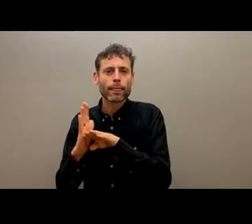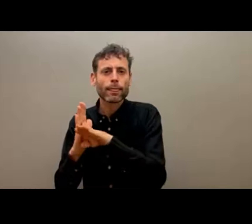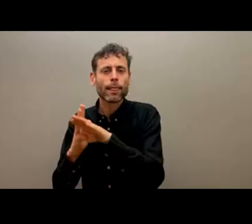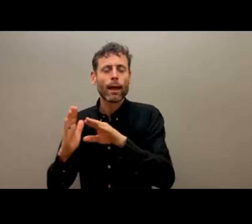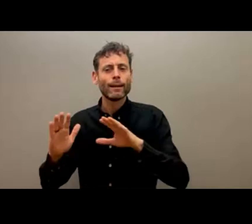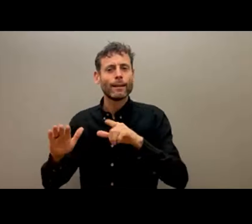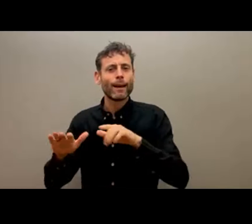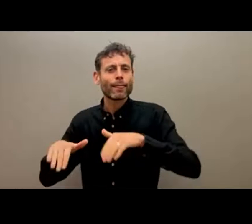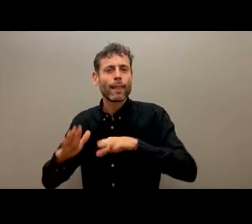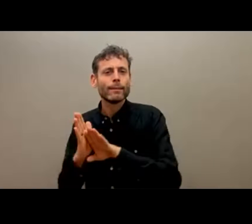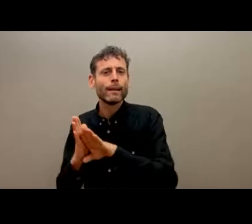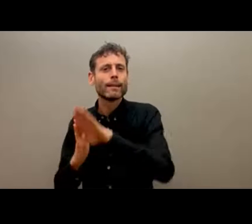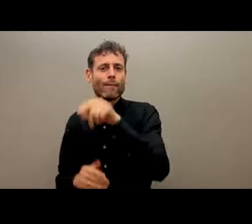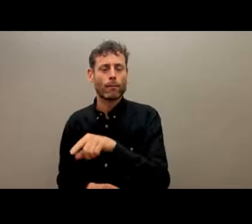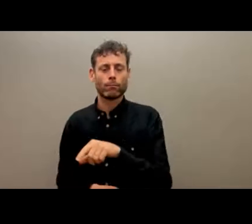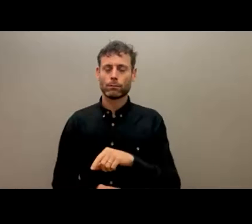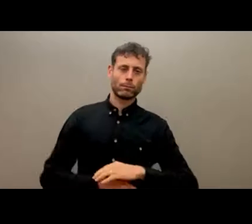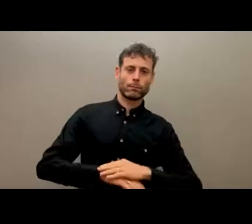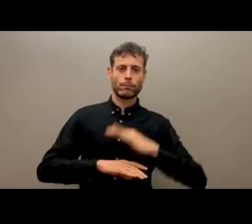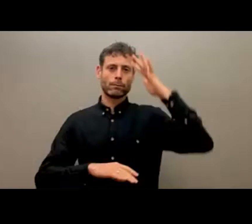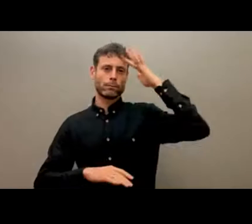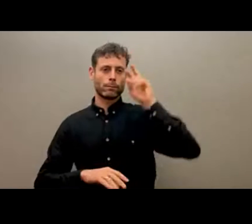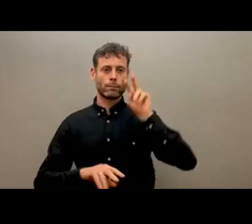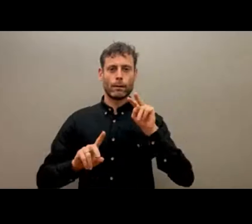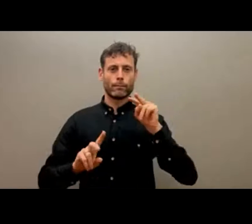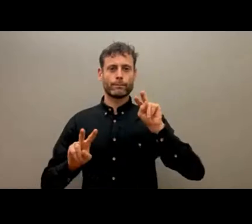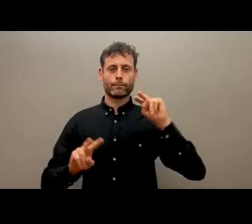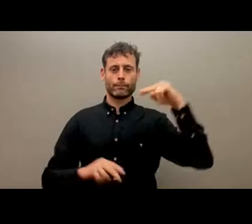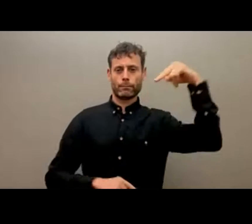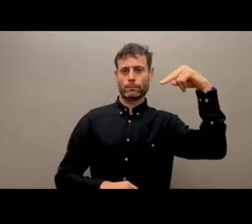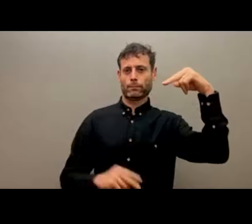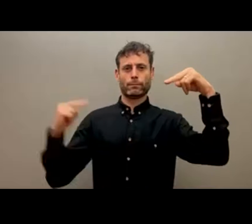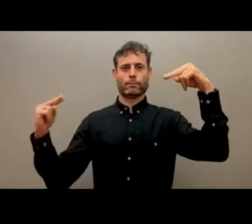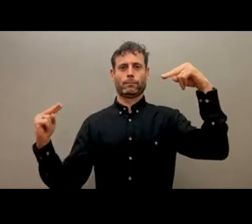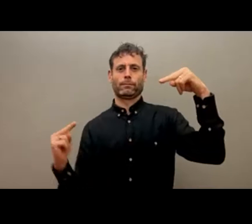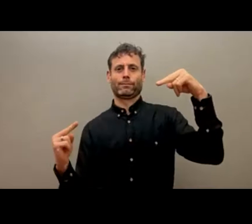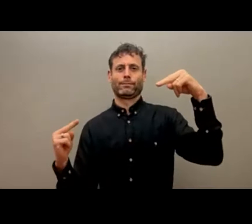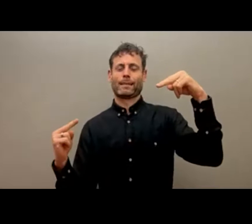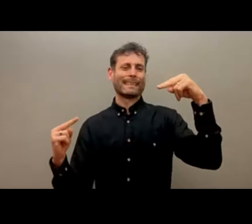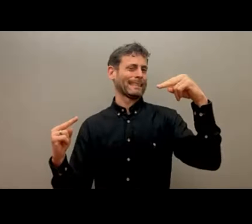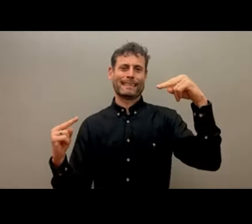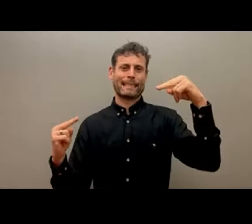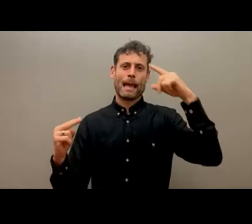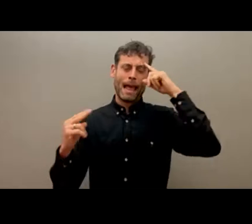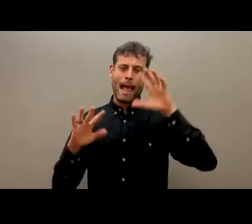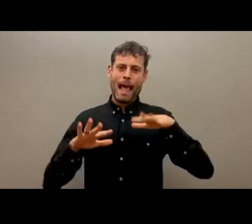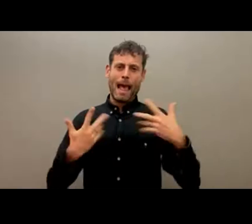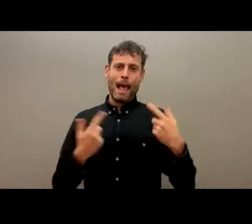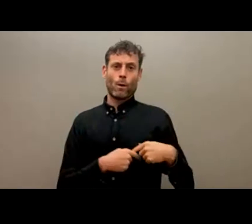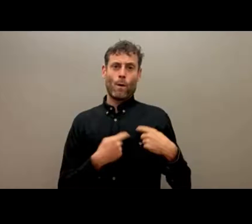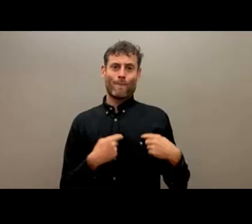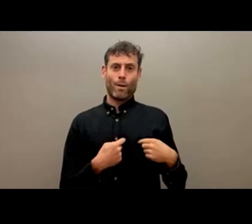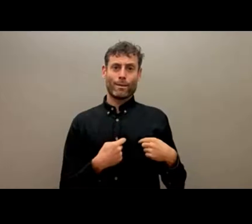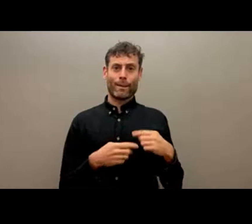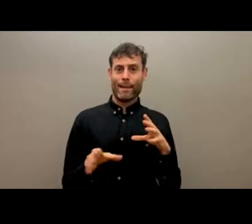and there's plenty of critique of that. But the volunteering has kind of come into that space, has emerged out of that space, international